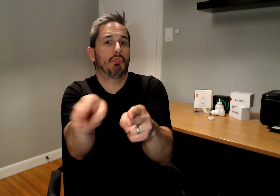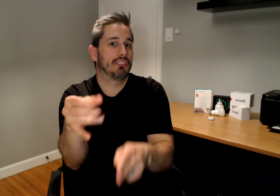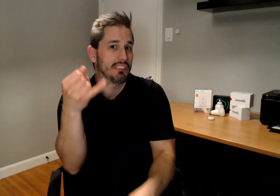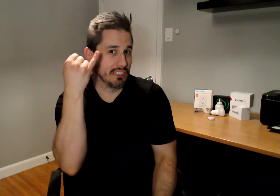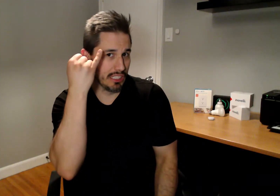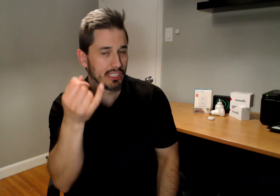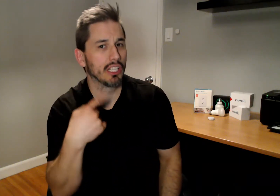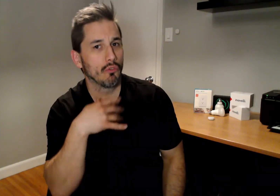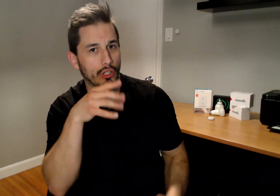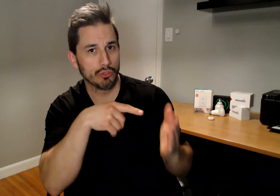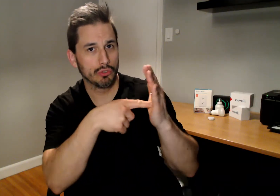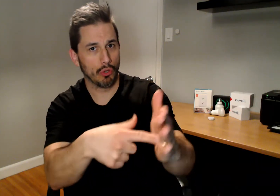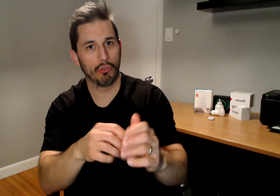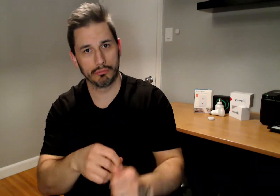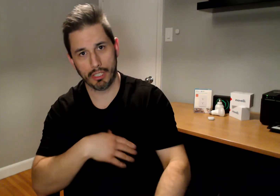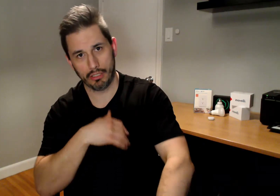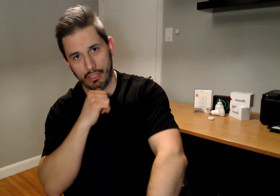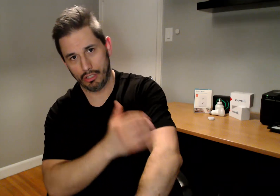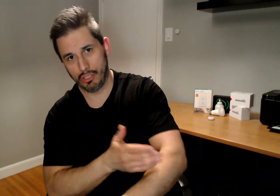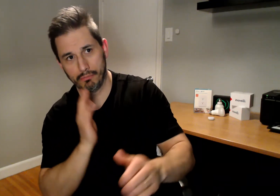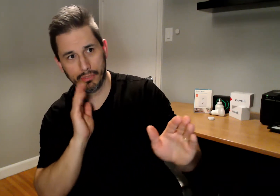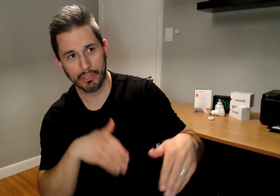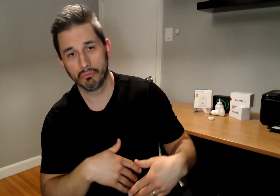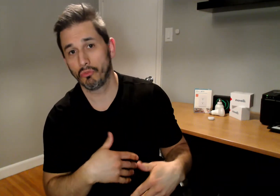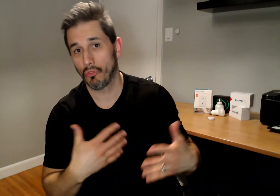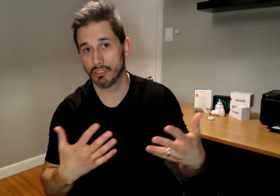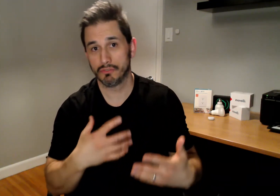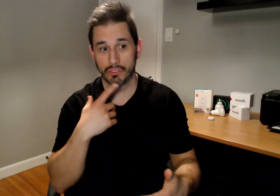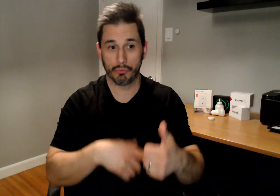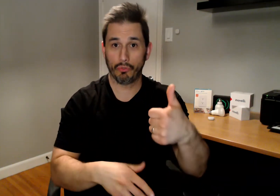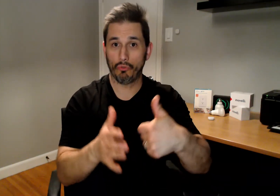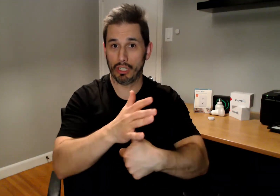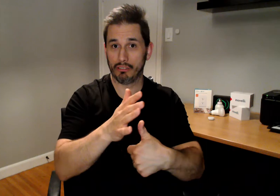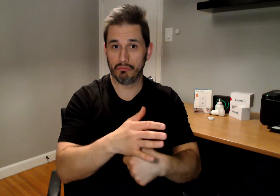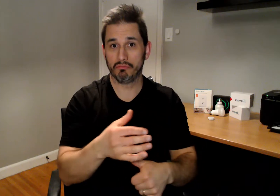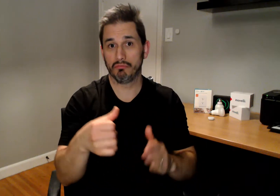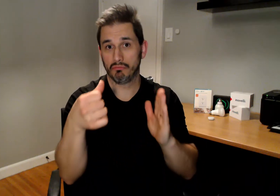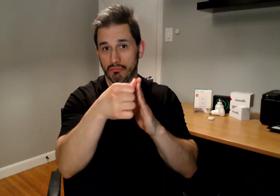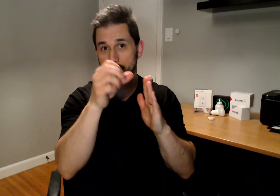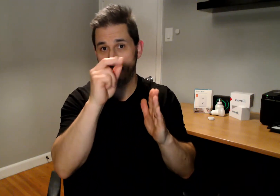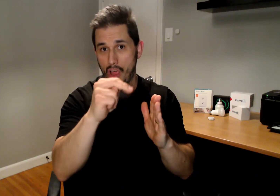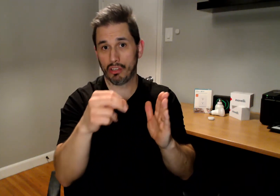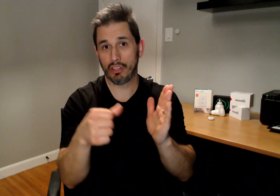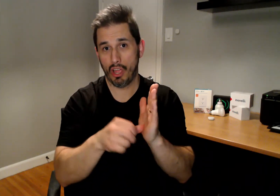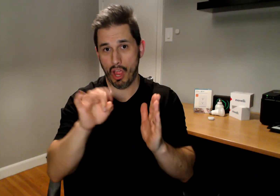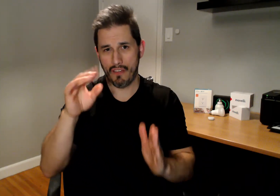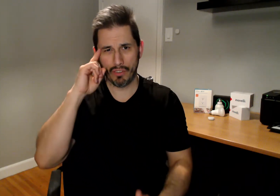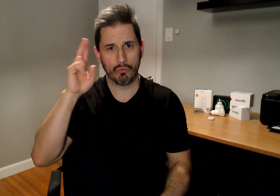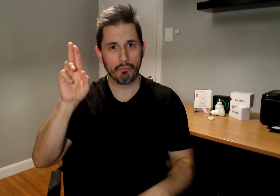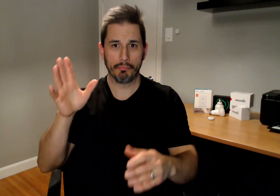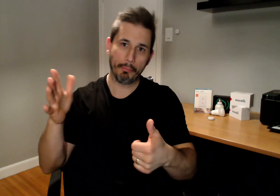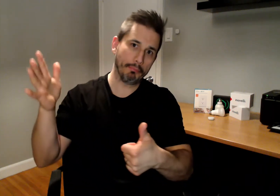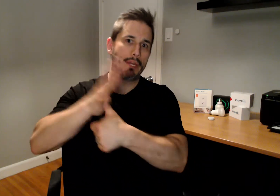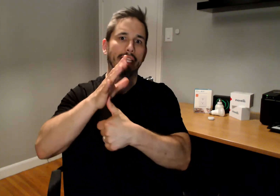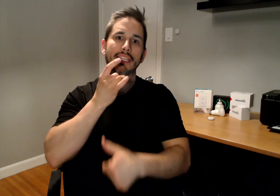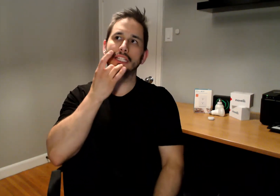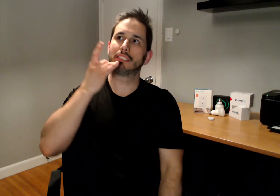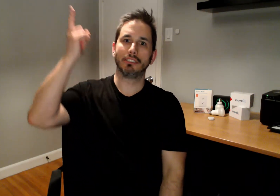switch. To give you a better idea, I'll use the example of my daughter's room. She has one of these switches set up, and whenever she hits